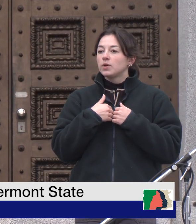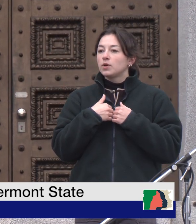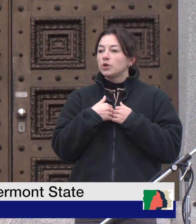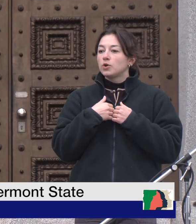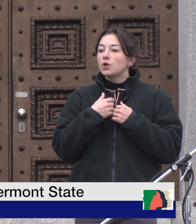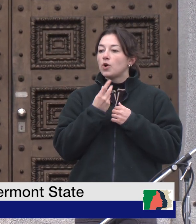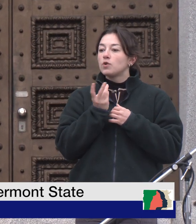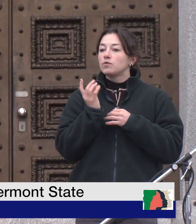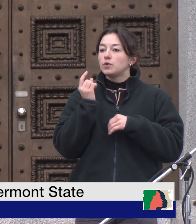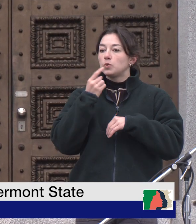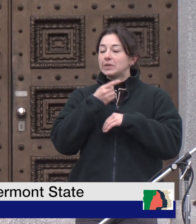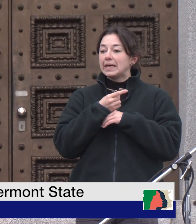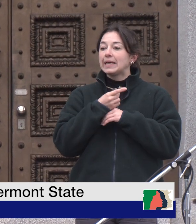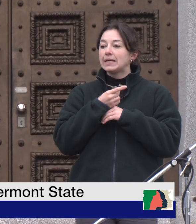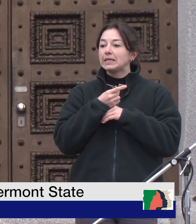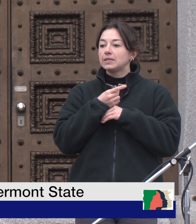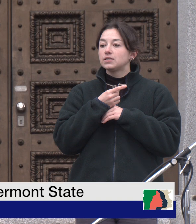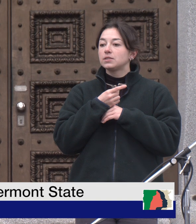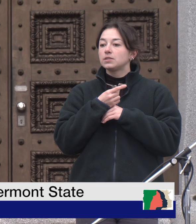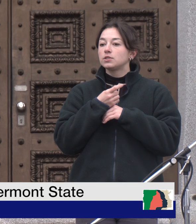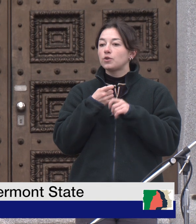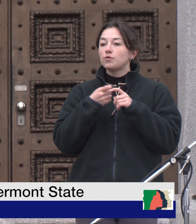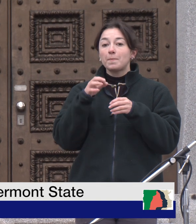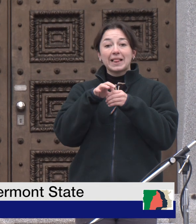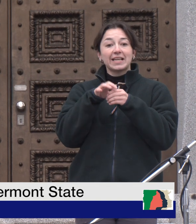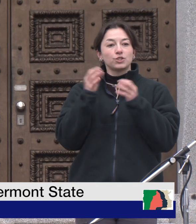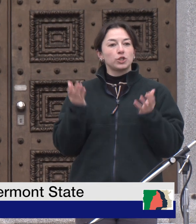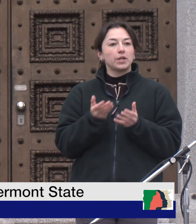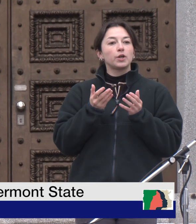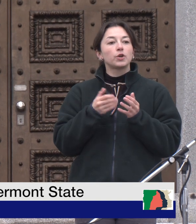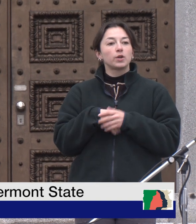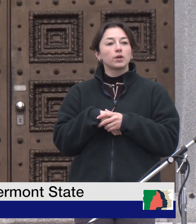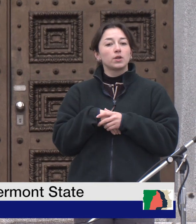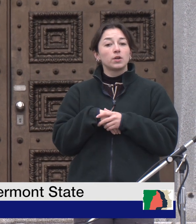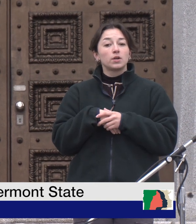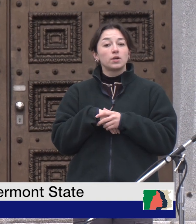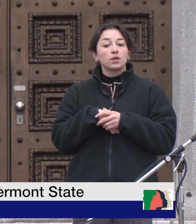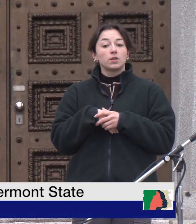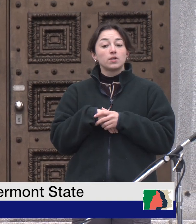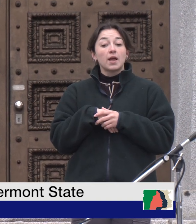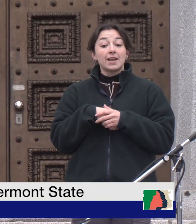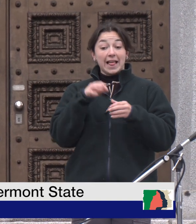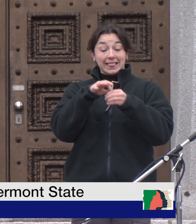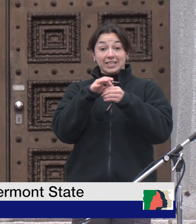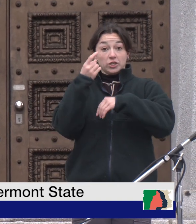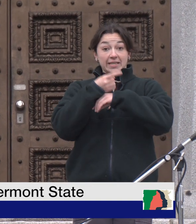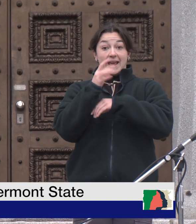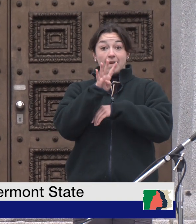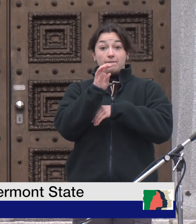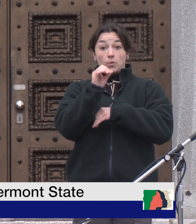an election in Vermont. And on election day 40 years ago,